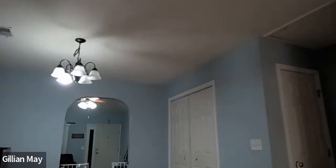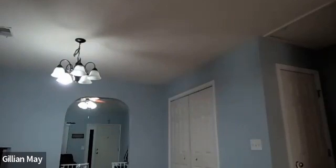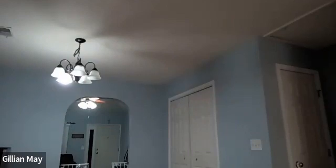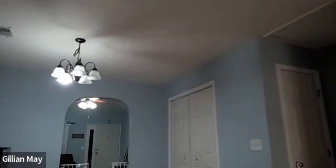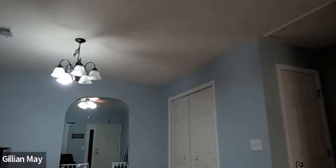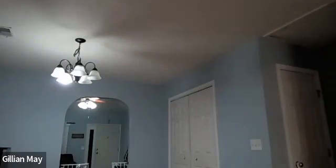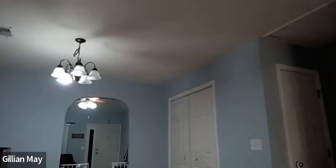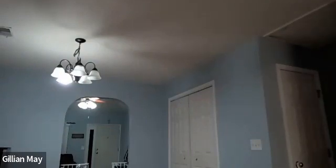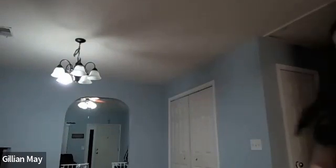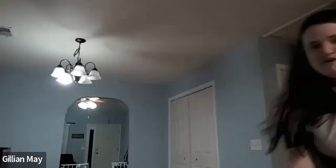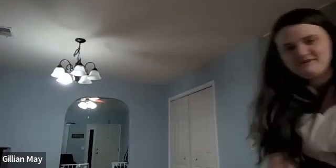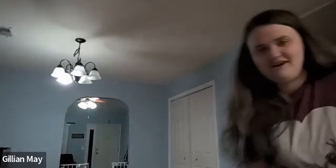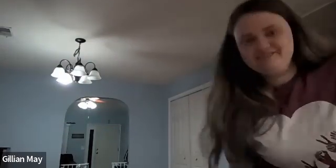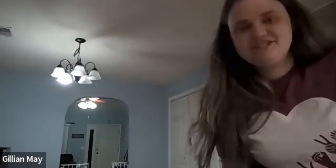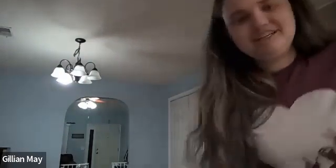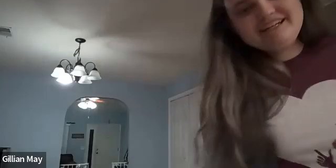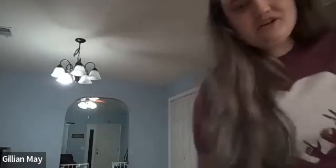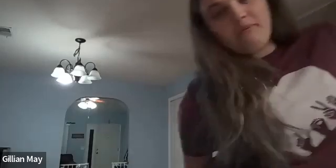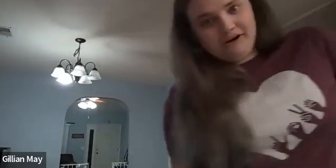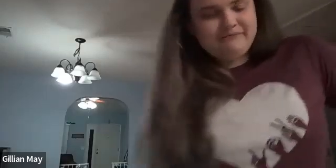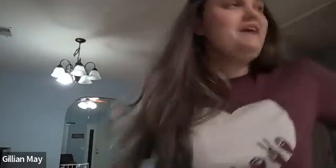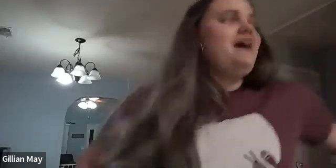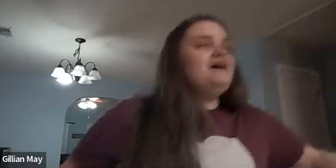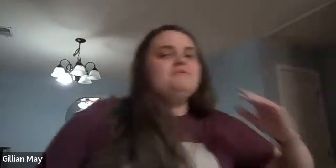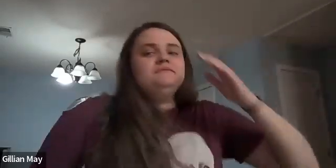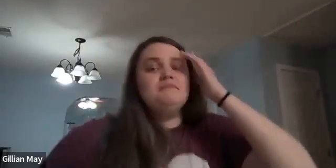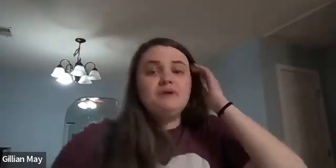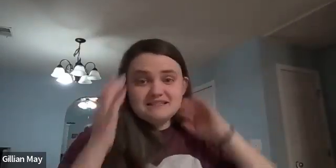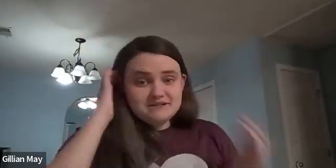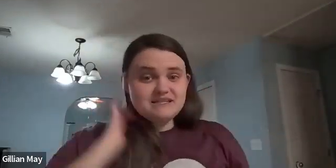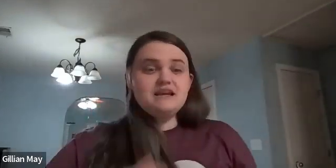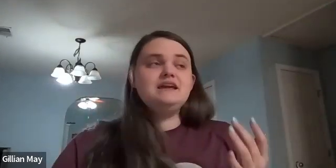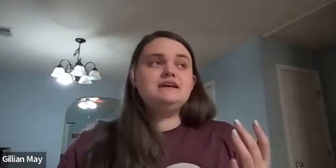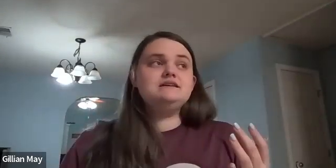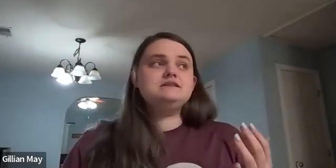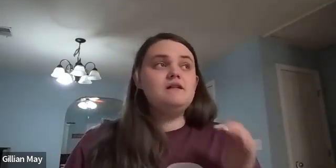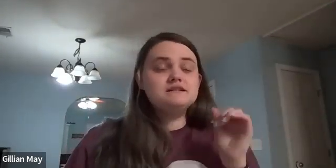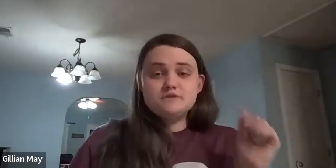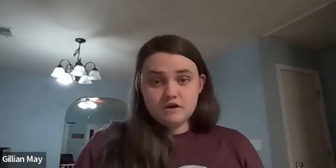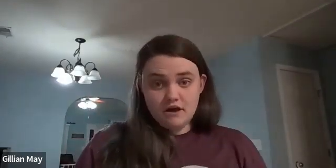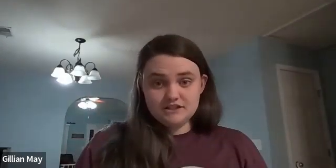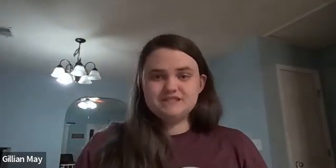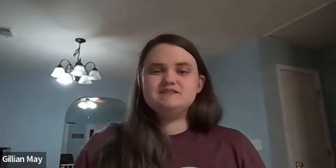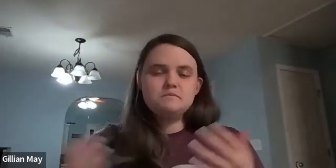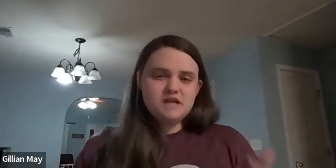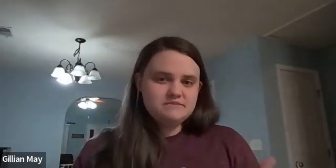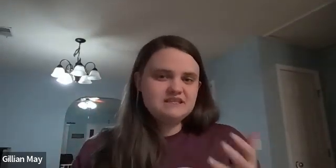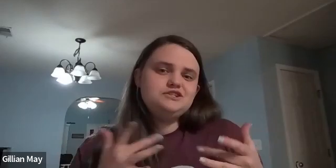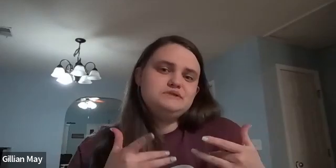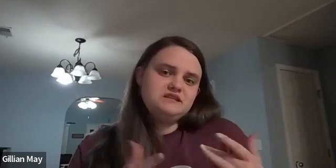Okay. There we go. She needed to go bark. But as I was saying, is a lot of times with audiologists, sometimes they do tend to